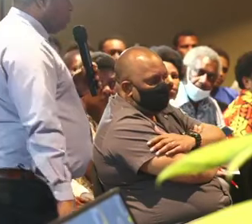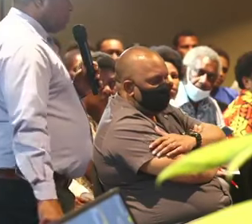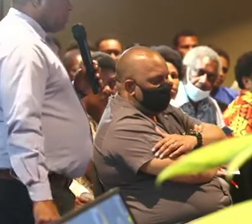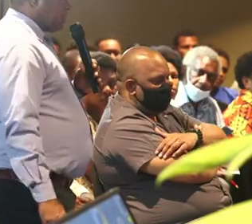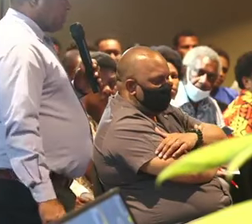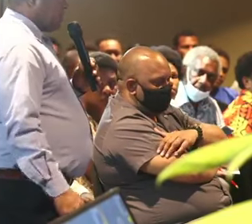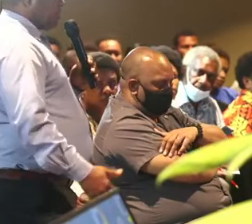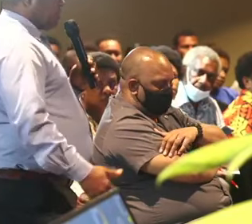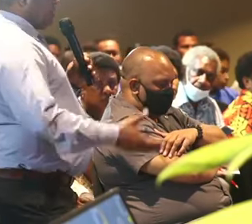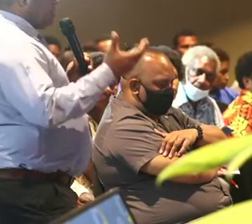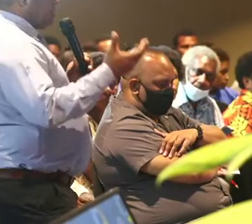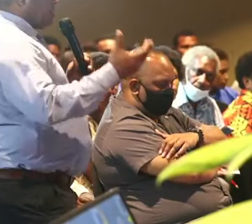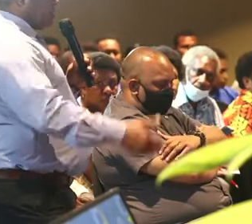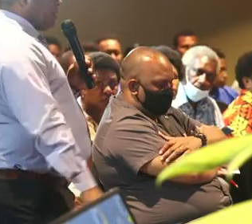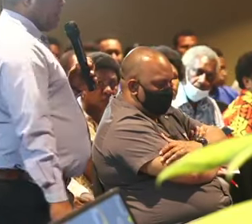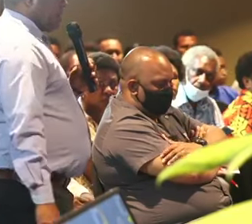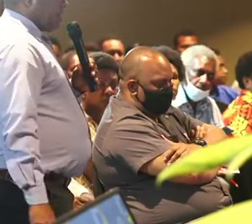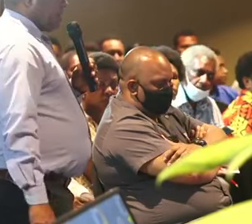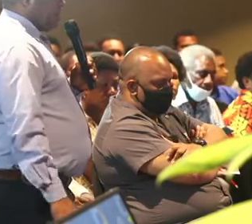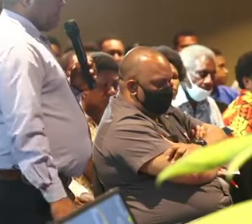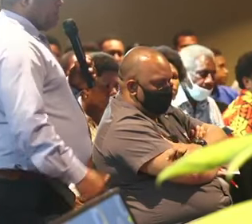into business, then that is where